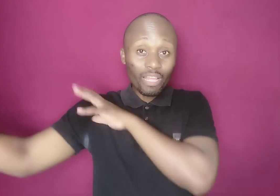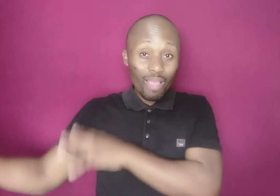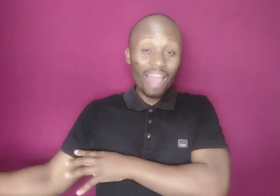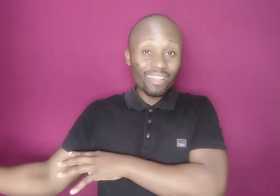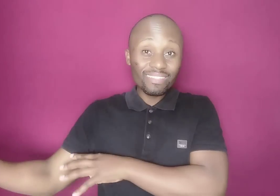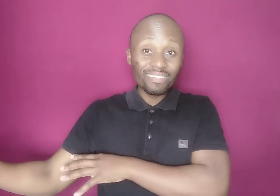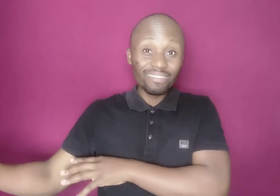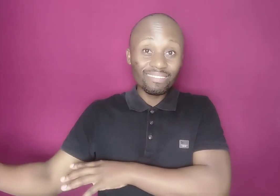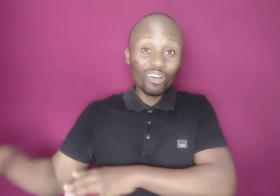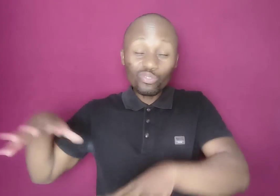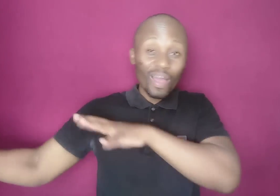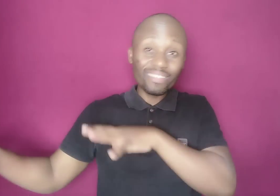you're arresting, those ones,